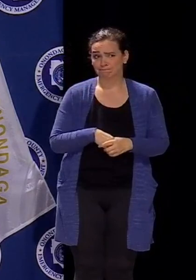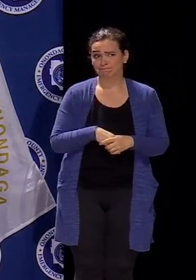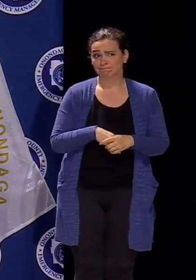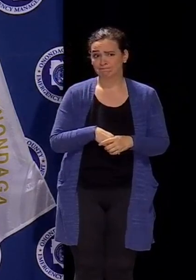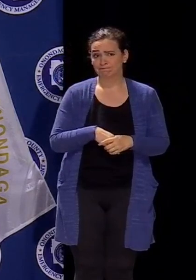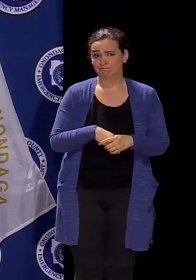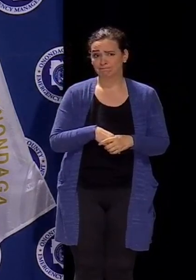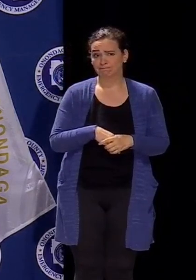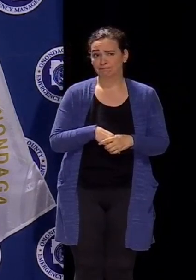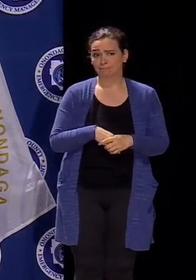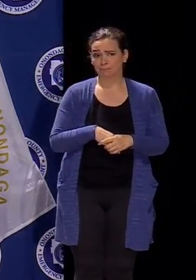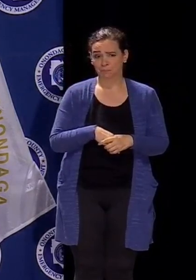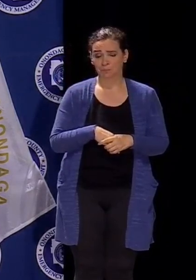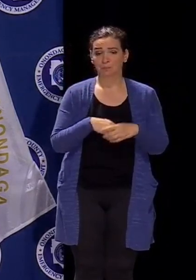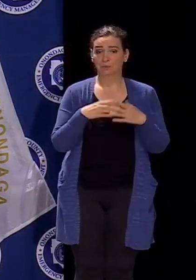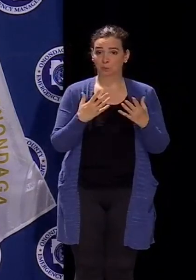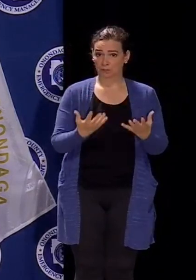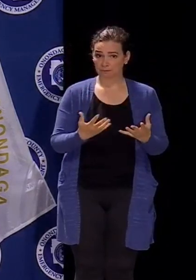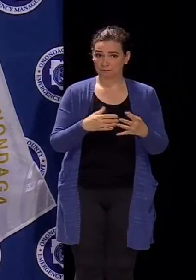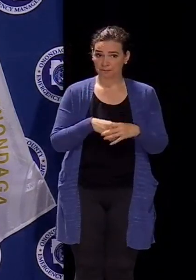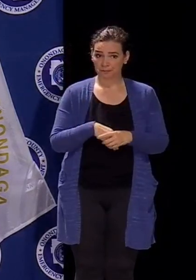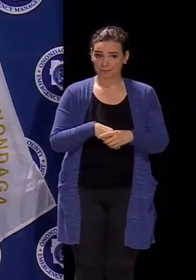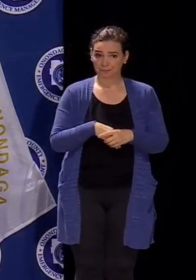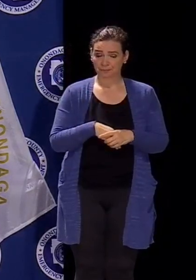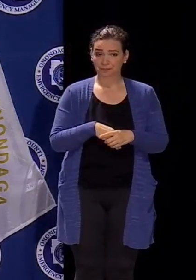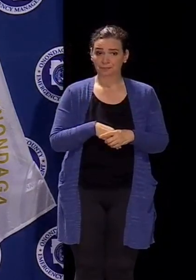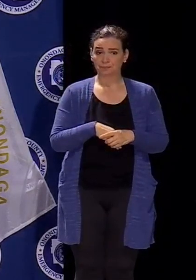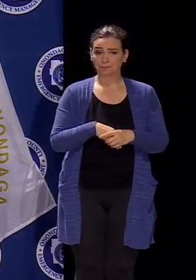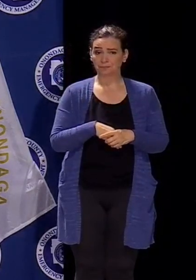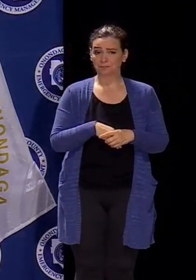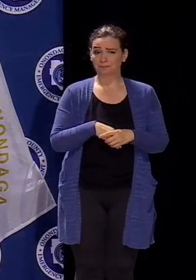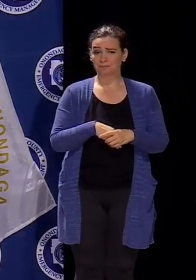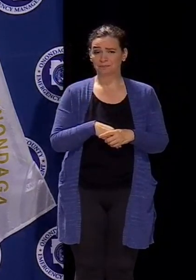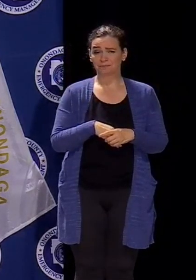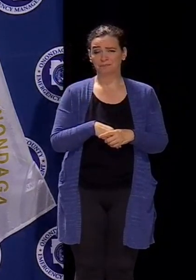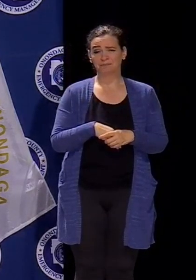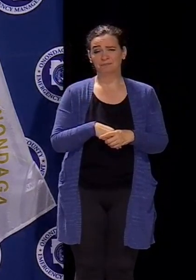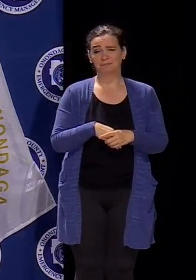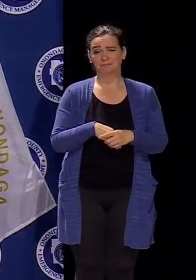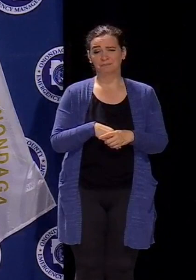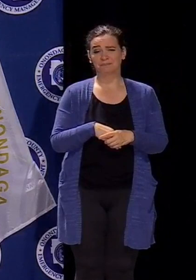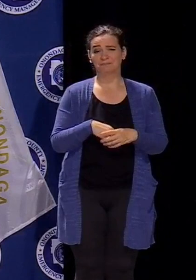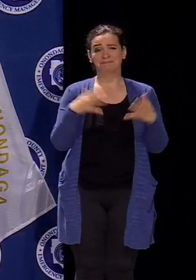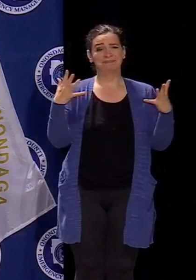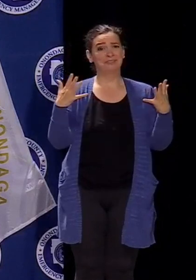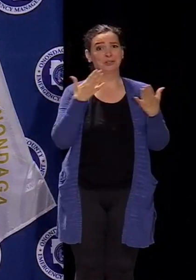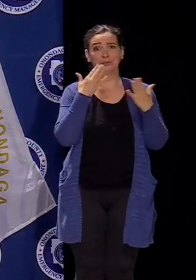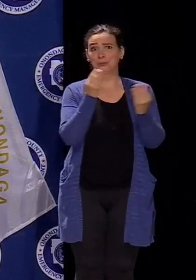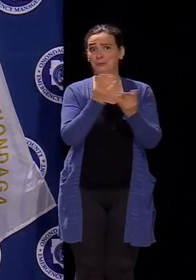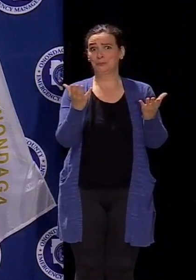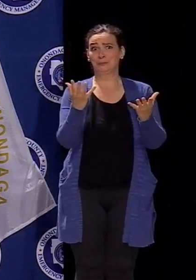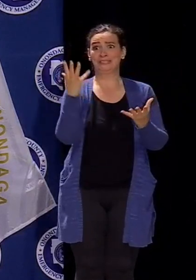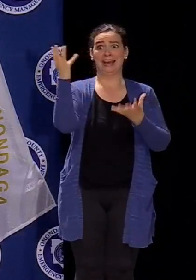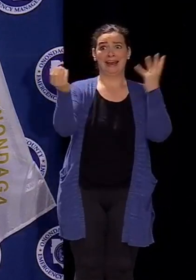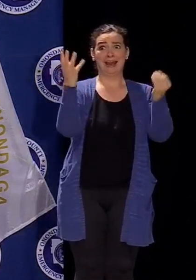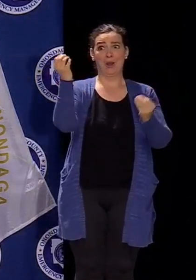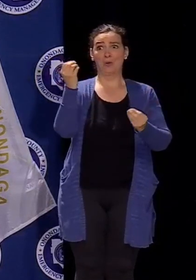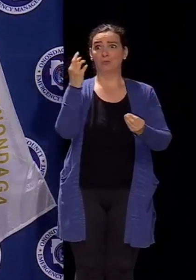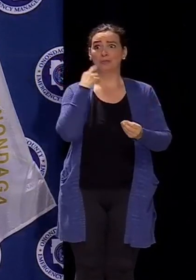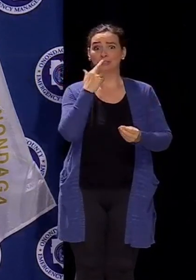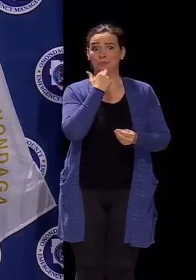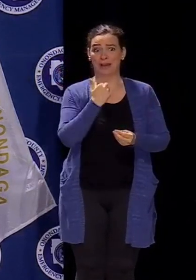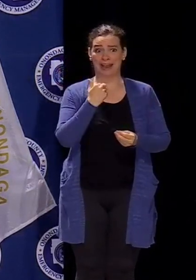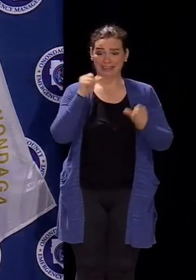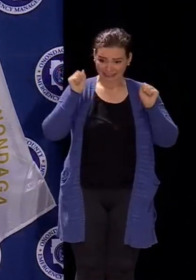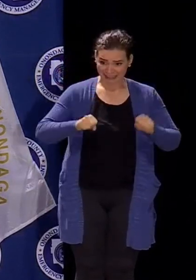Well, I want to certainly good news, outdoor seating, restaurants, big time good news. Let's help